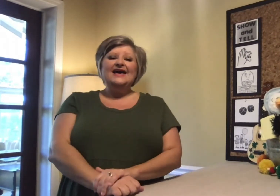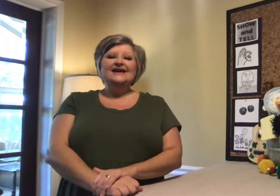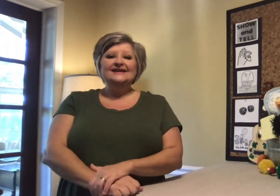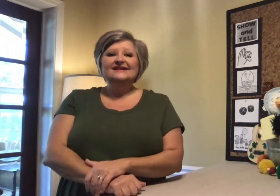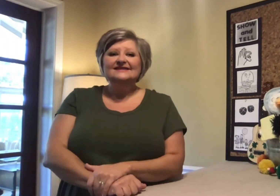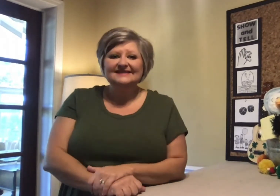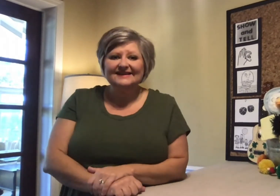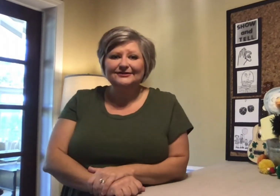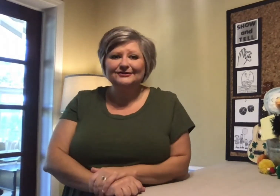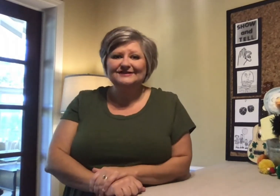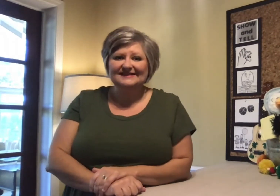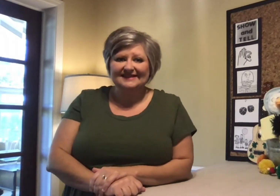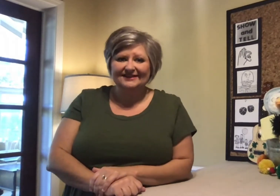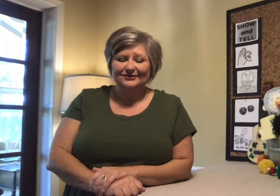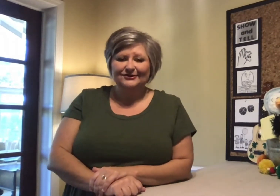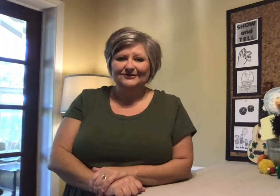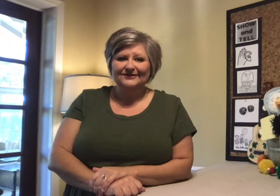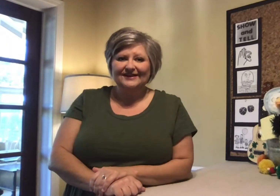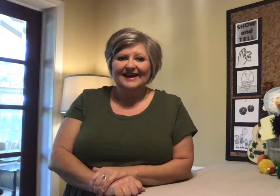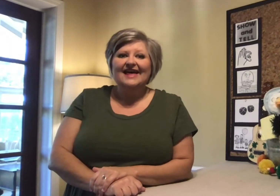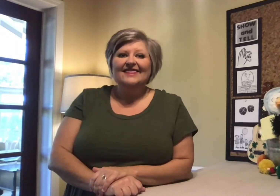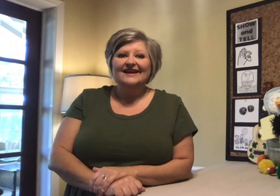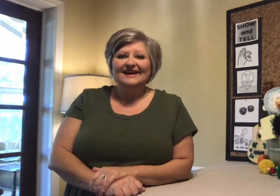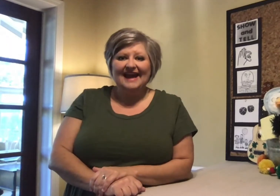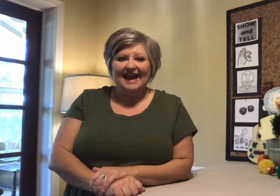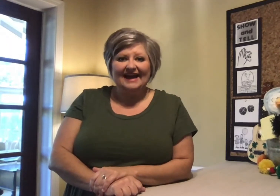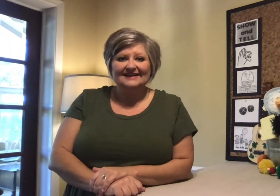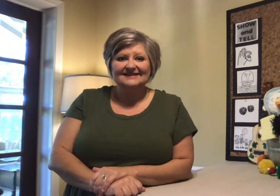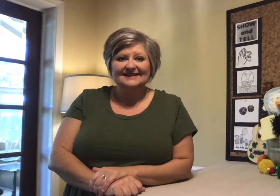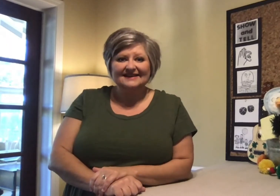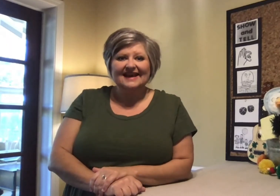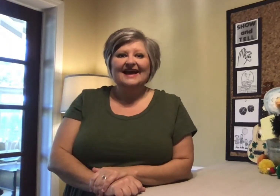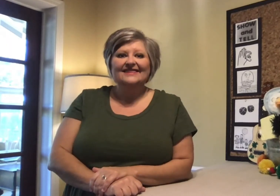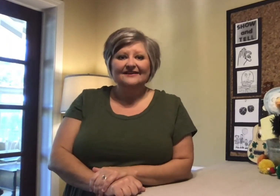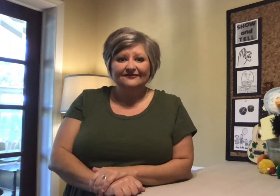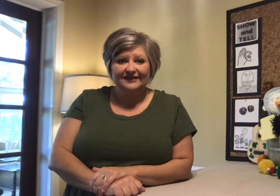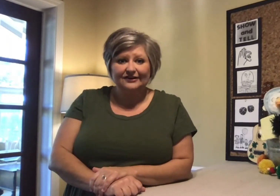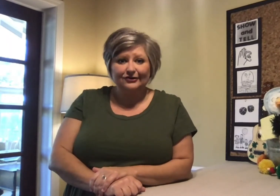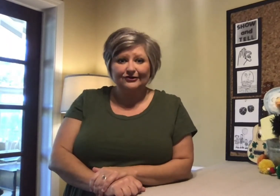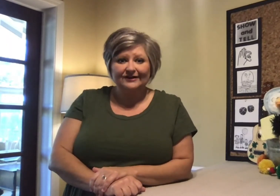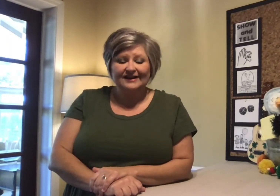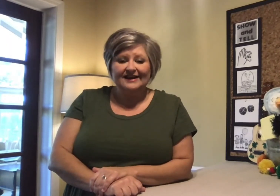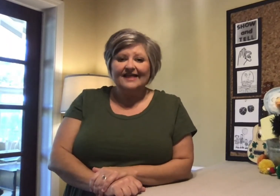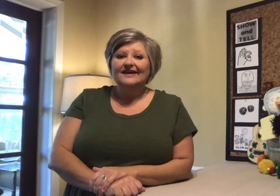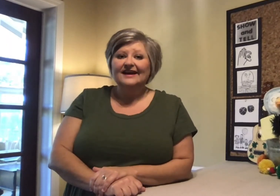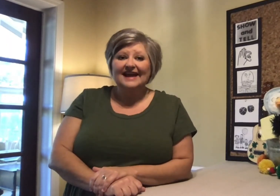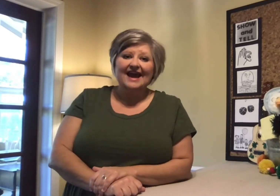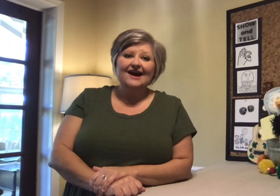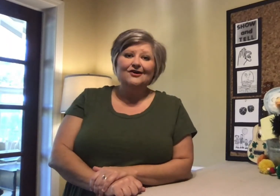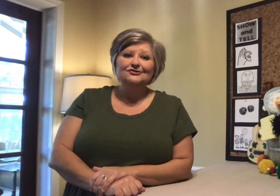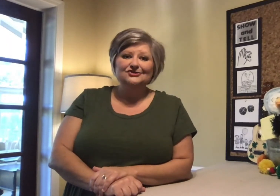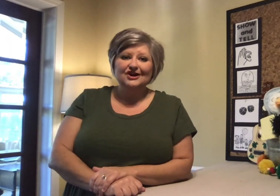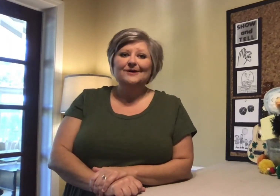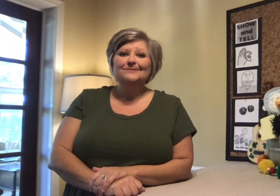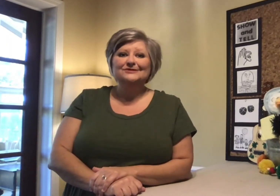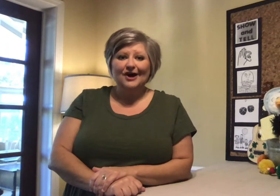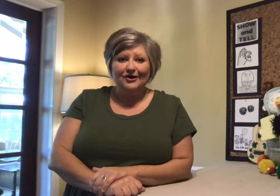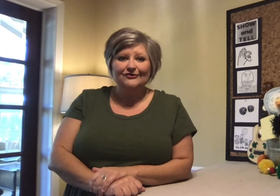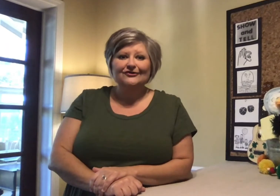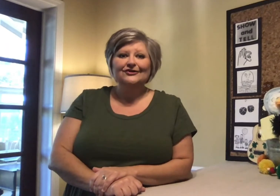Hey diddle diddle, the cat and the fiddle, the cow jumped over